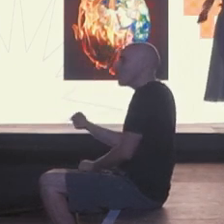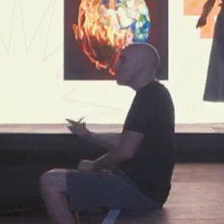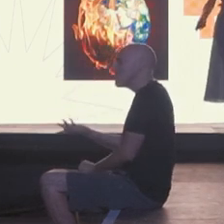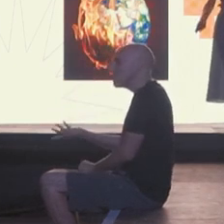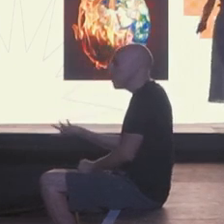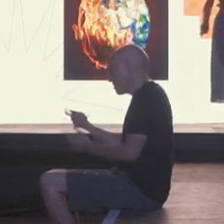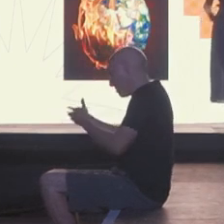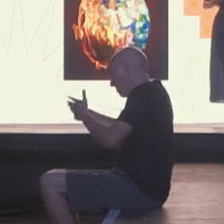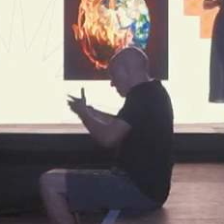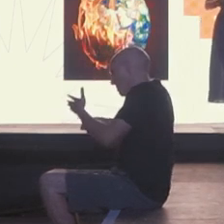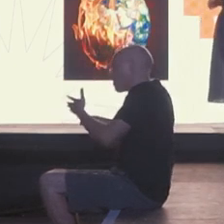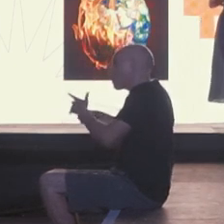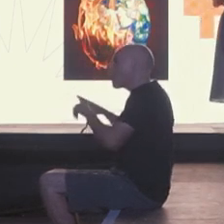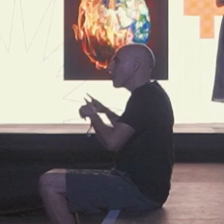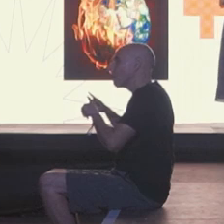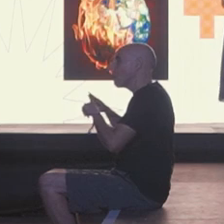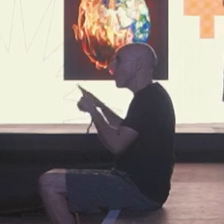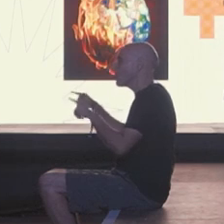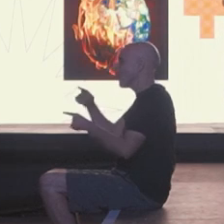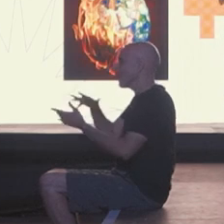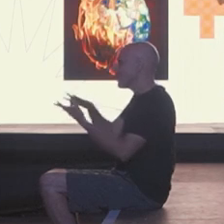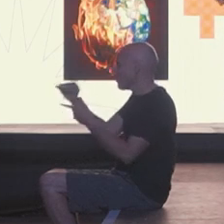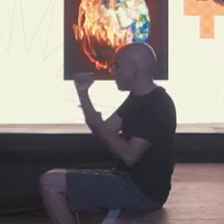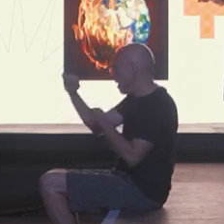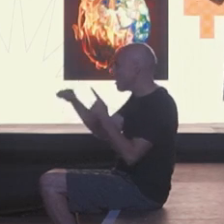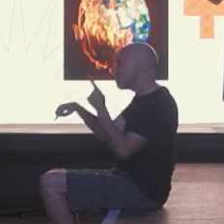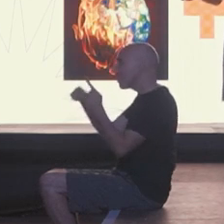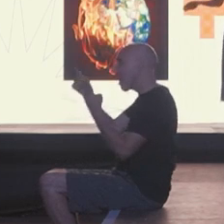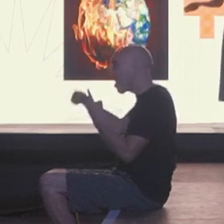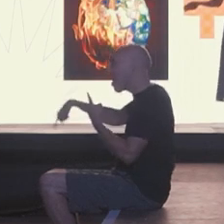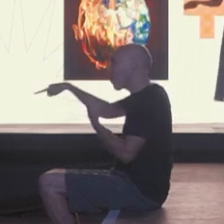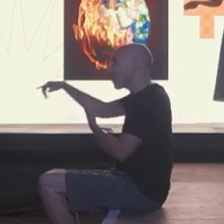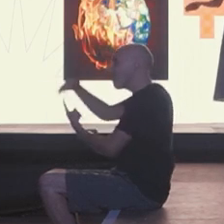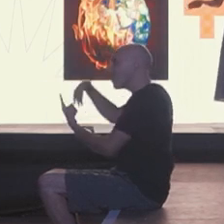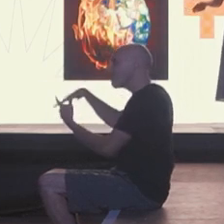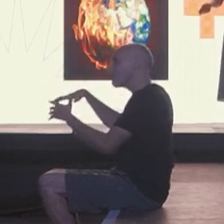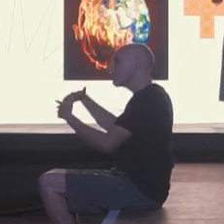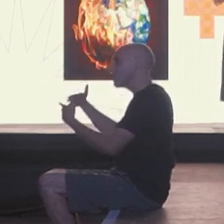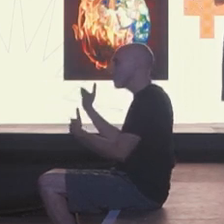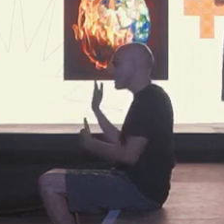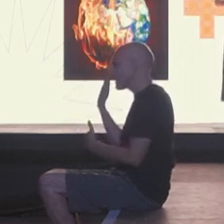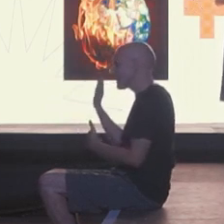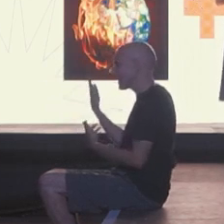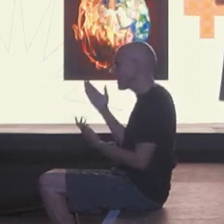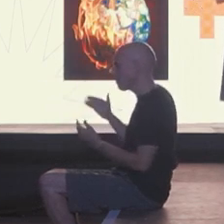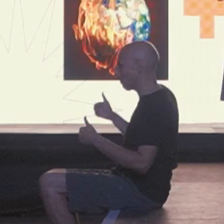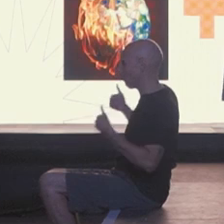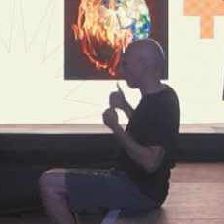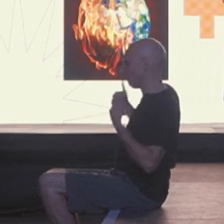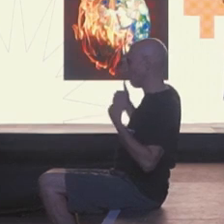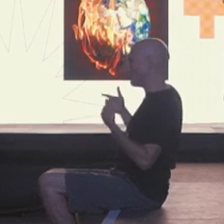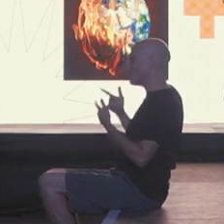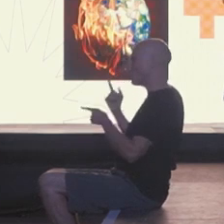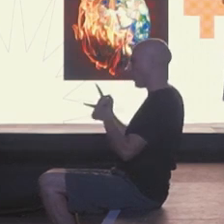and on. Yet not only Extinction Rebellion, but environmental groups in general are often so reluctant to address